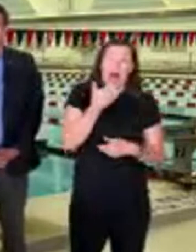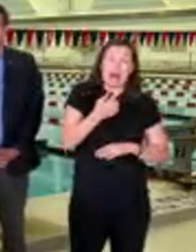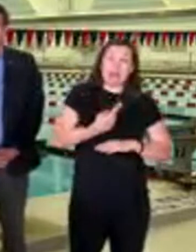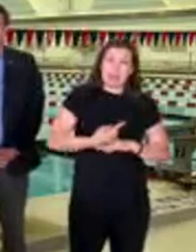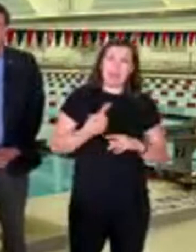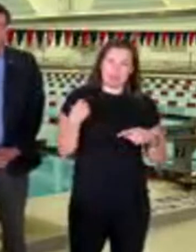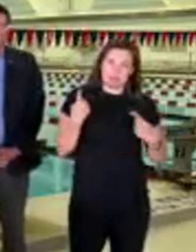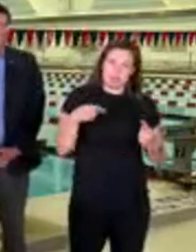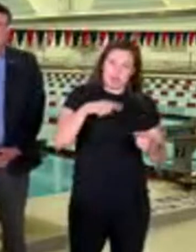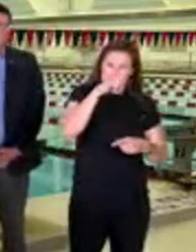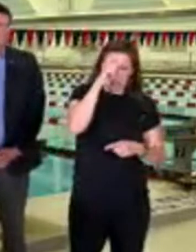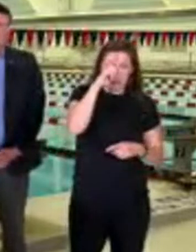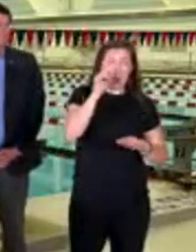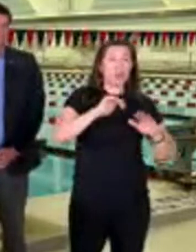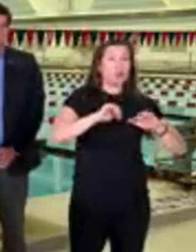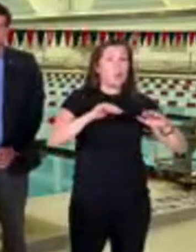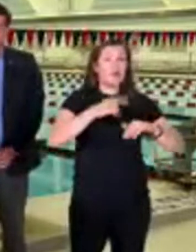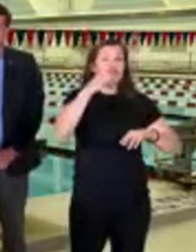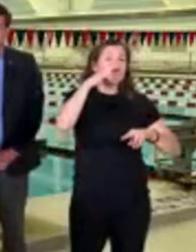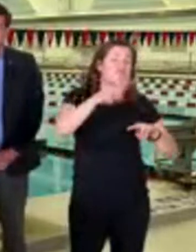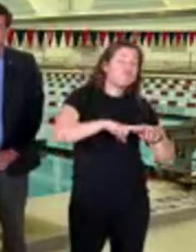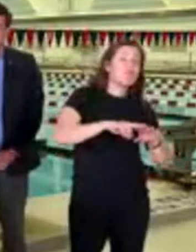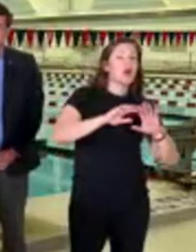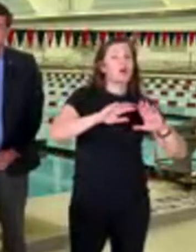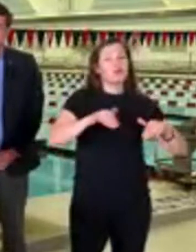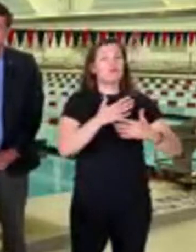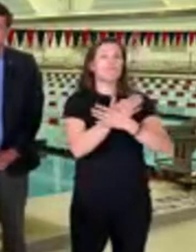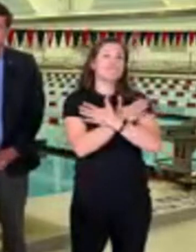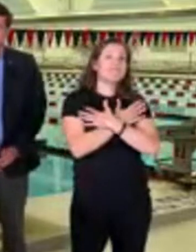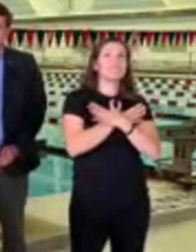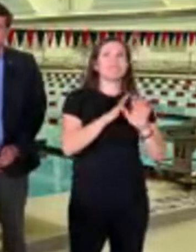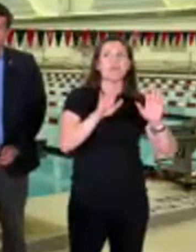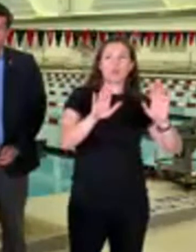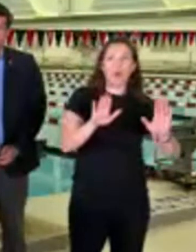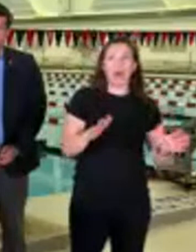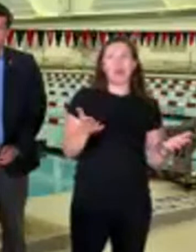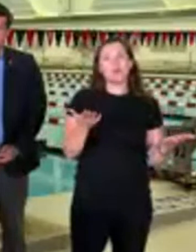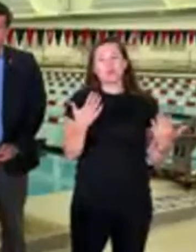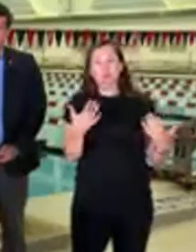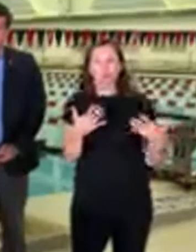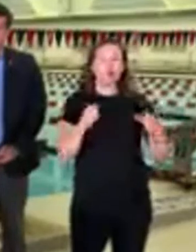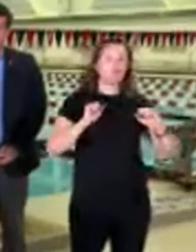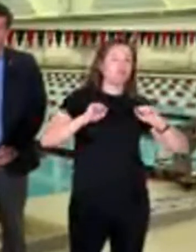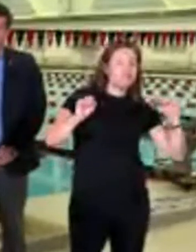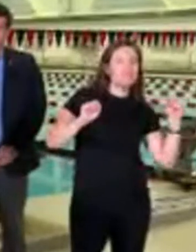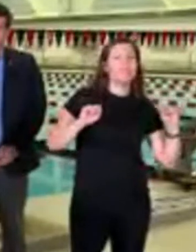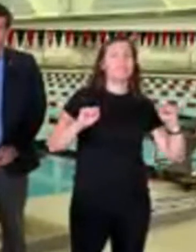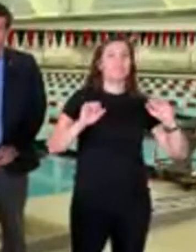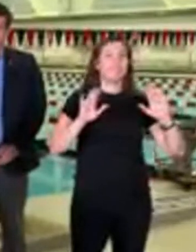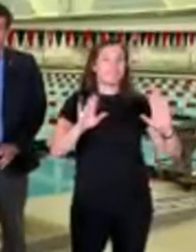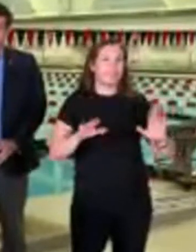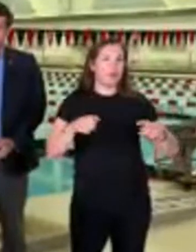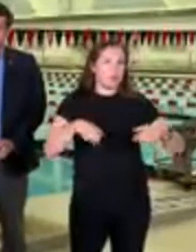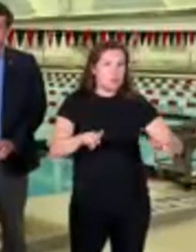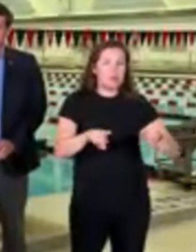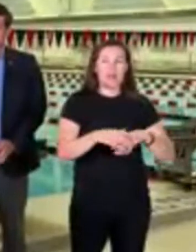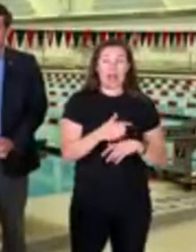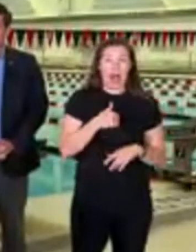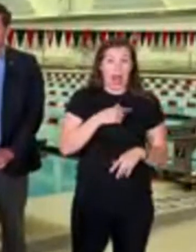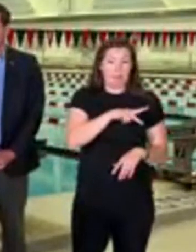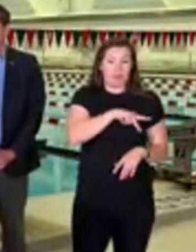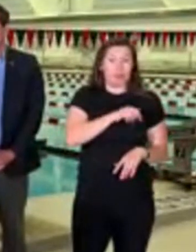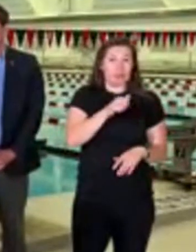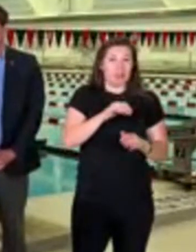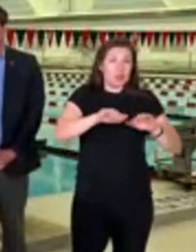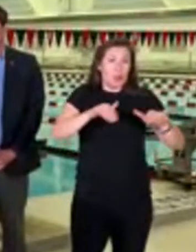this summer, and swimming for recreation and relaxation is a great way to cool off and get some exercise. And actually, I personally swim